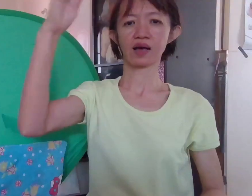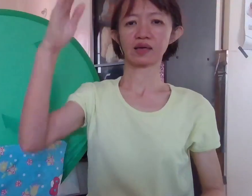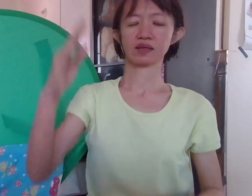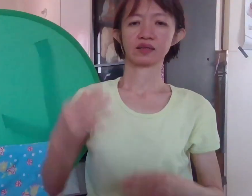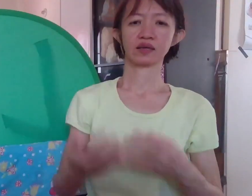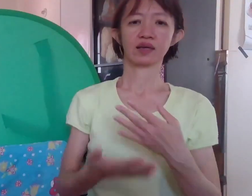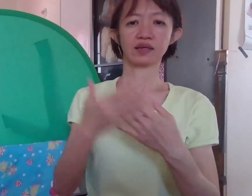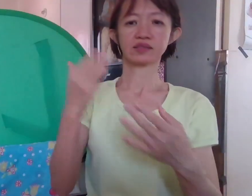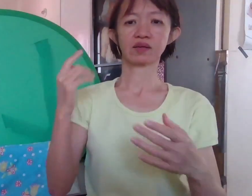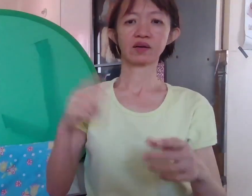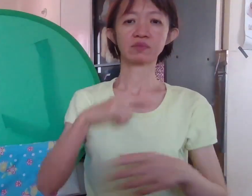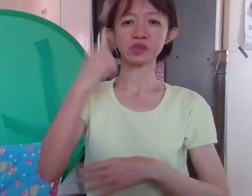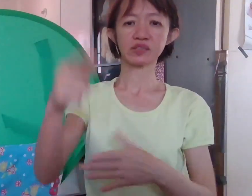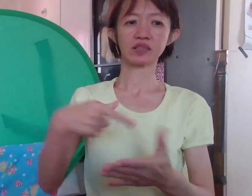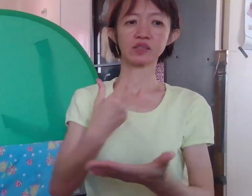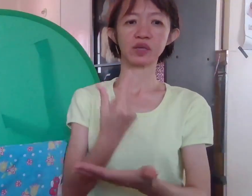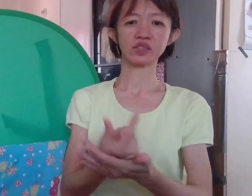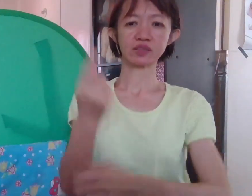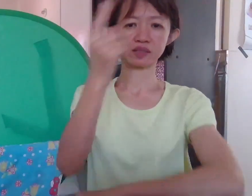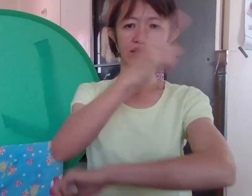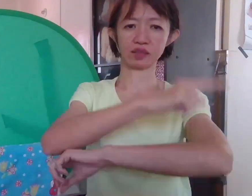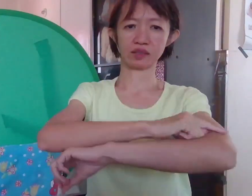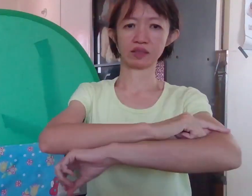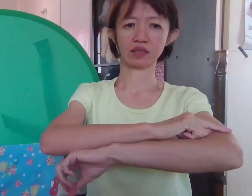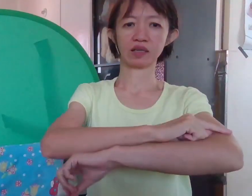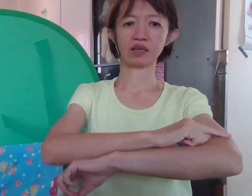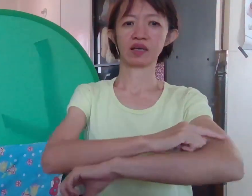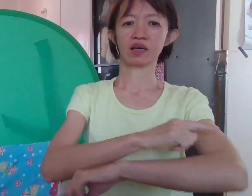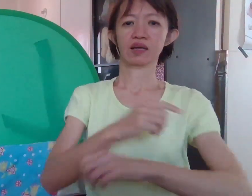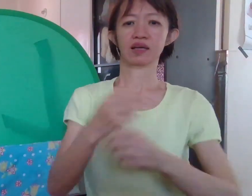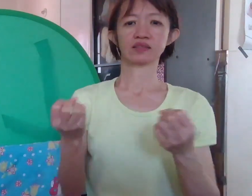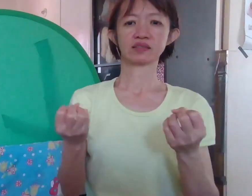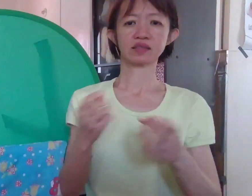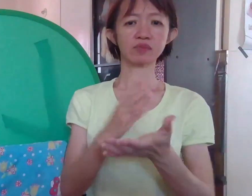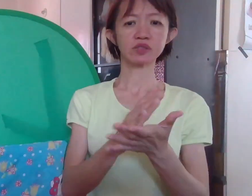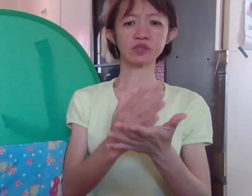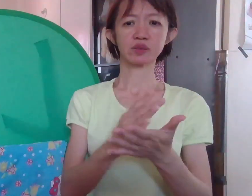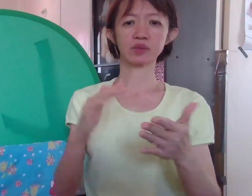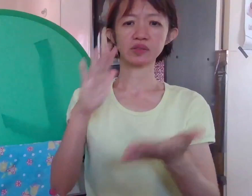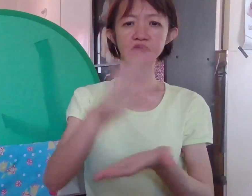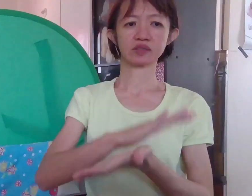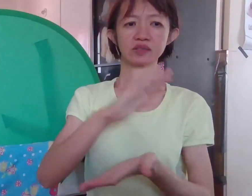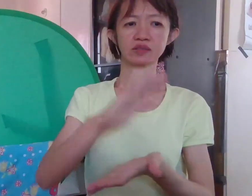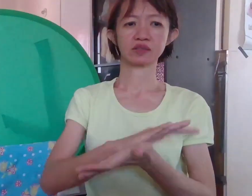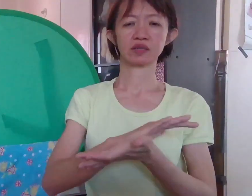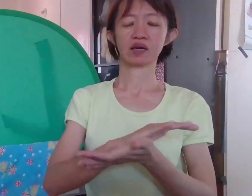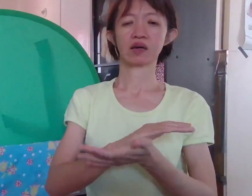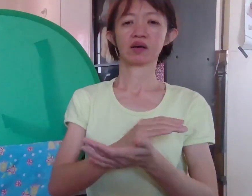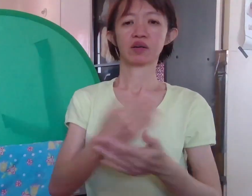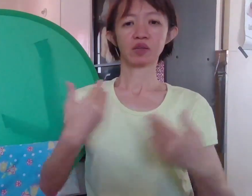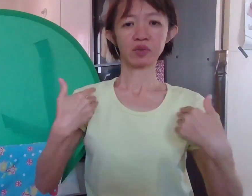Hi, it's almost graduation day, and some schools